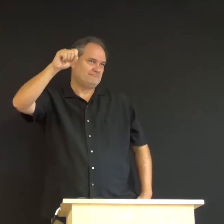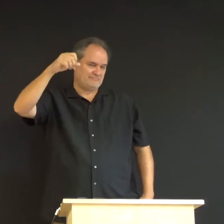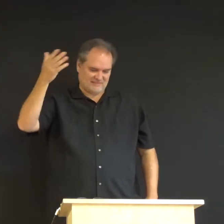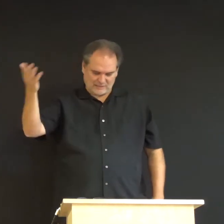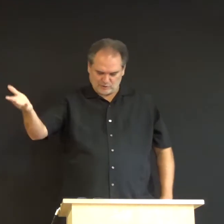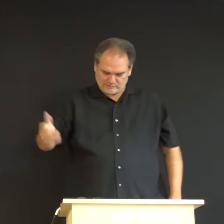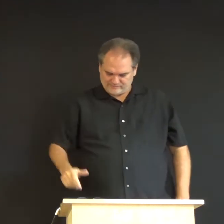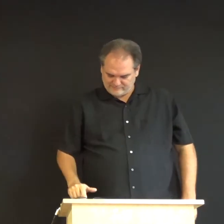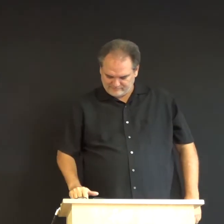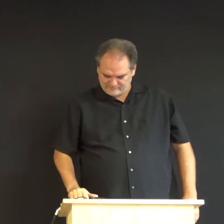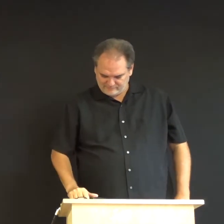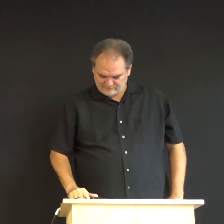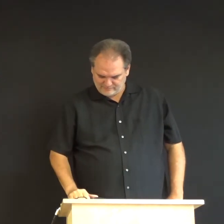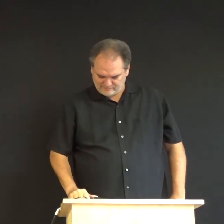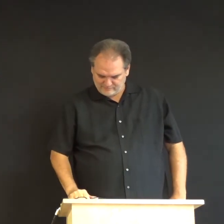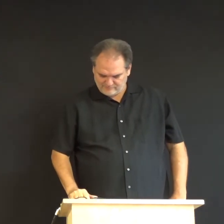The devil is real.